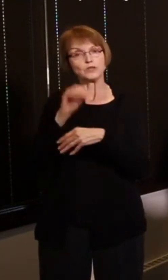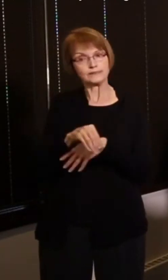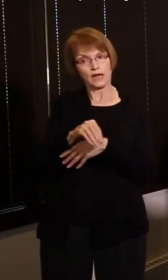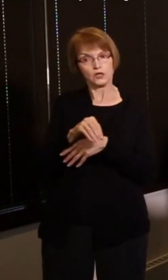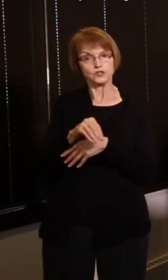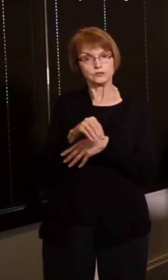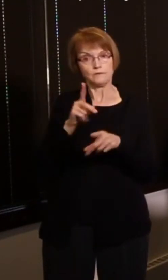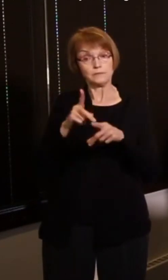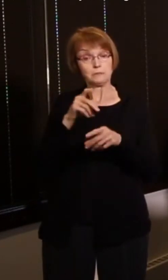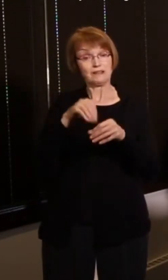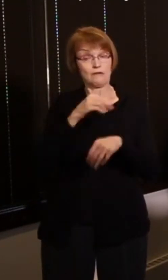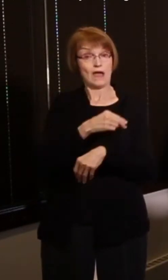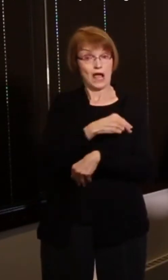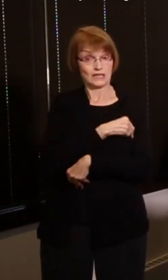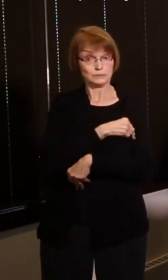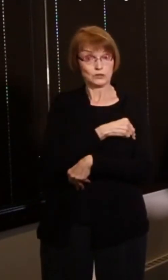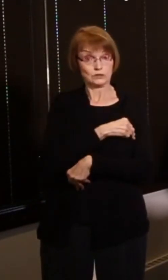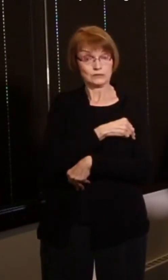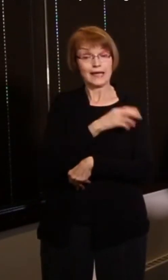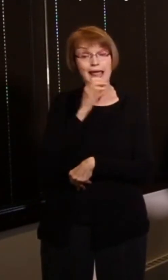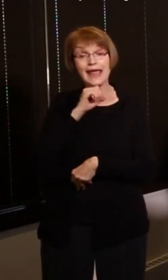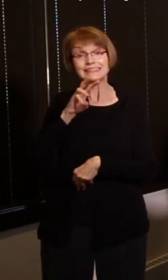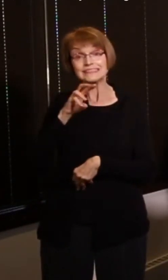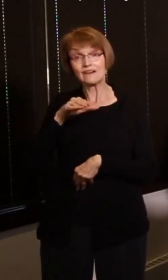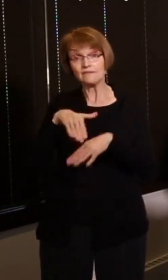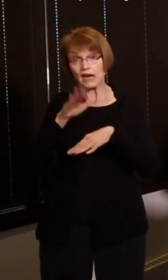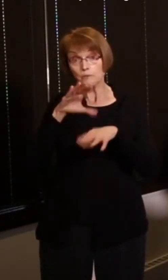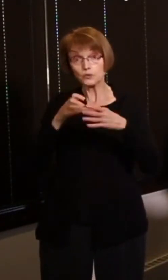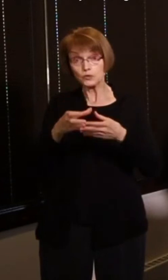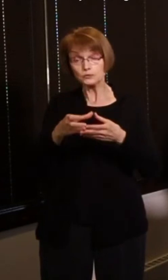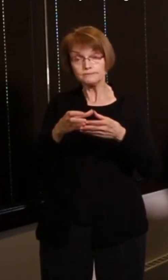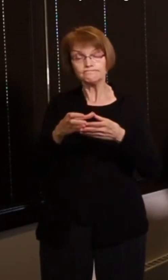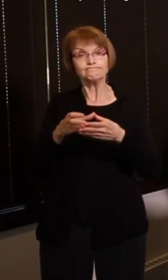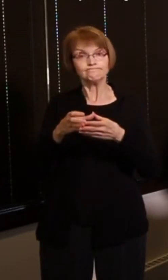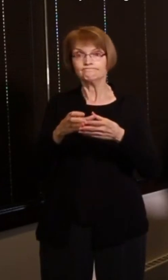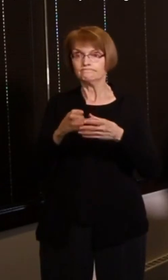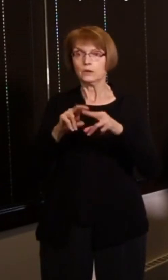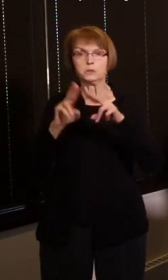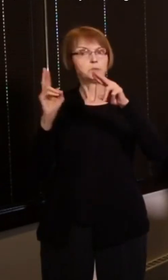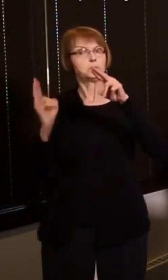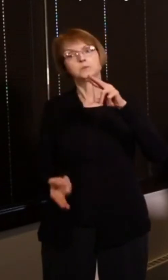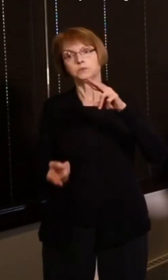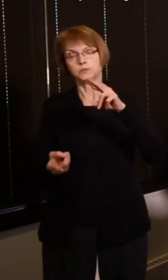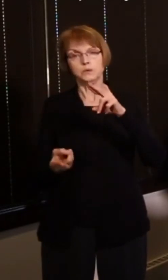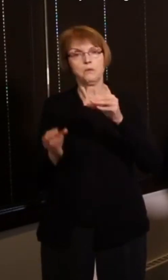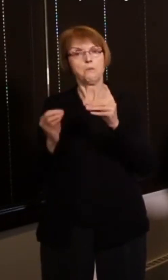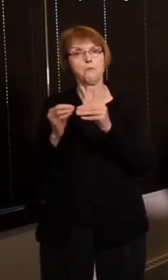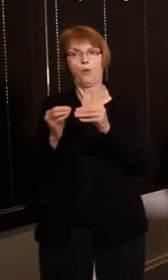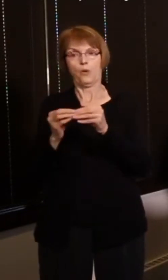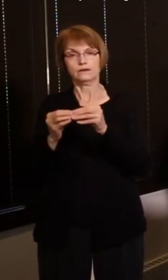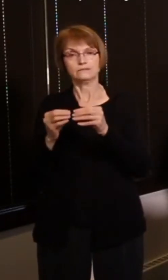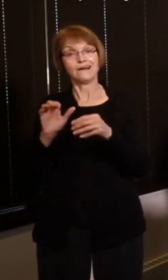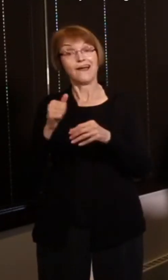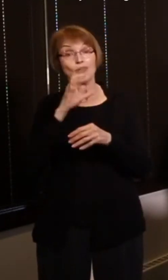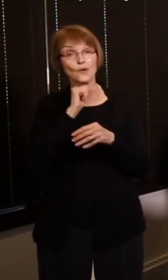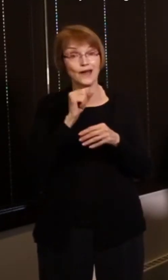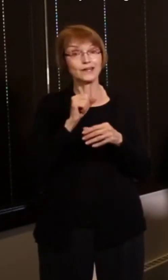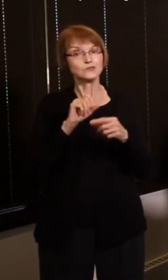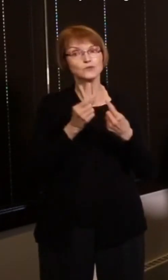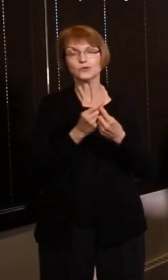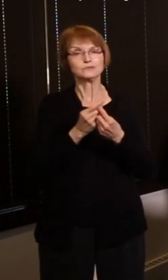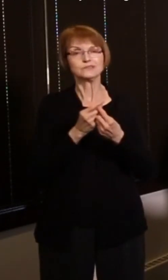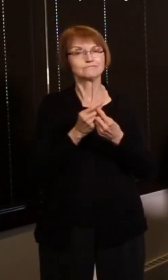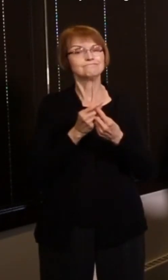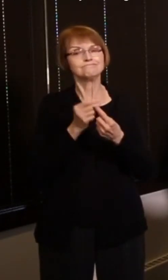of hospitalizations in the 65 and older age group have come down significantly more than the other age groups that we look